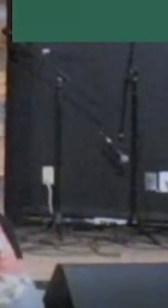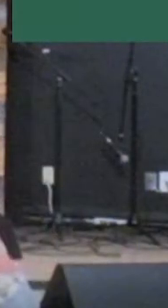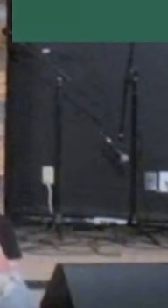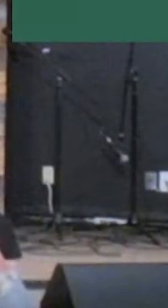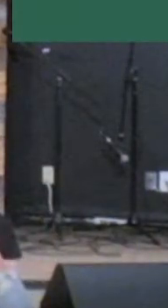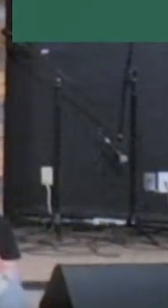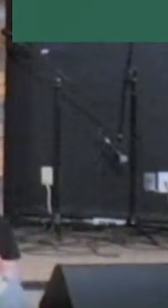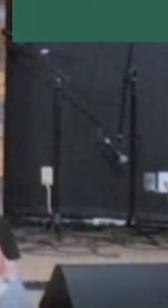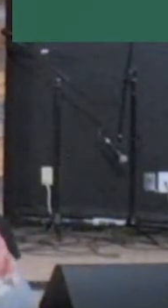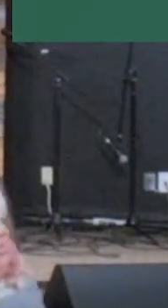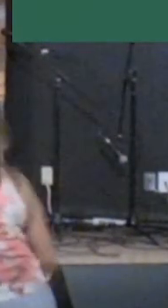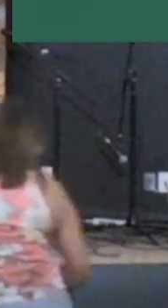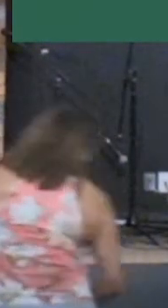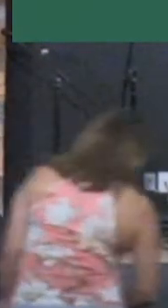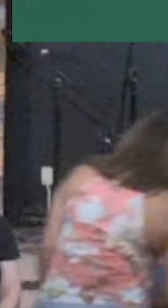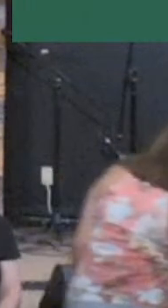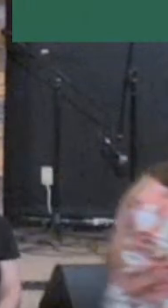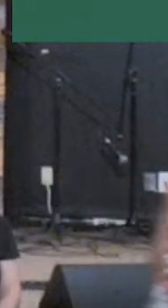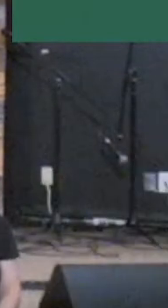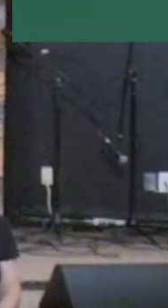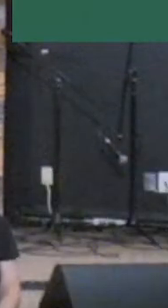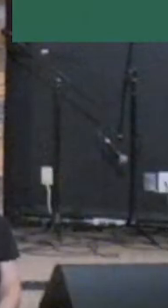oh thank you